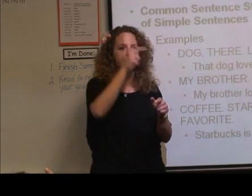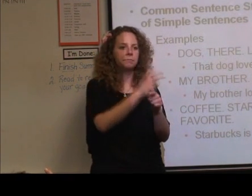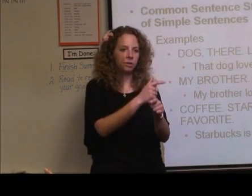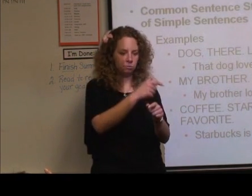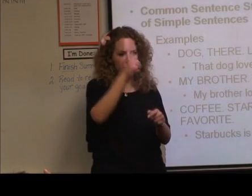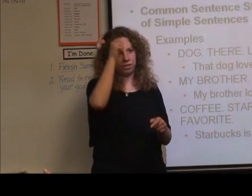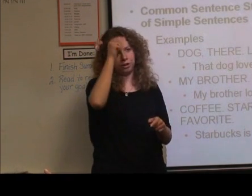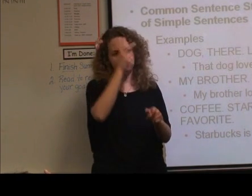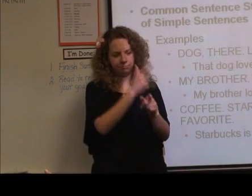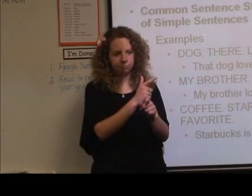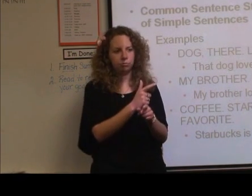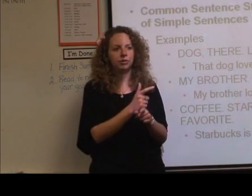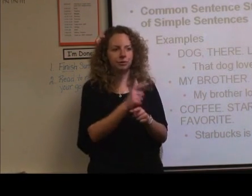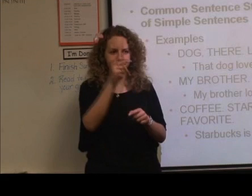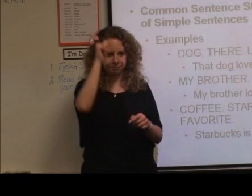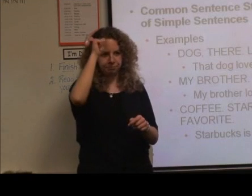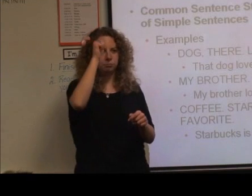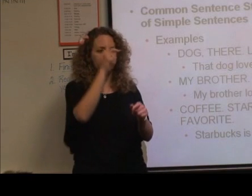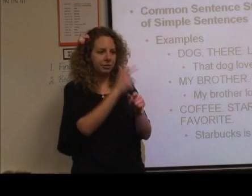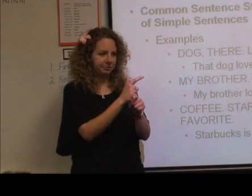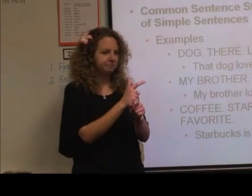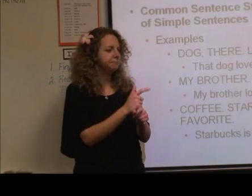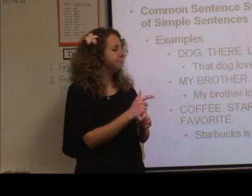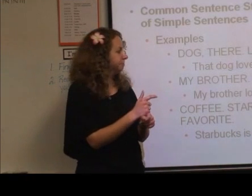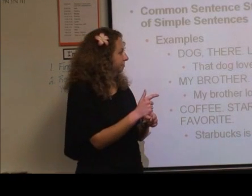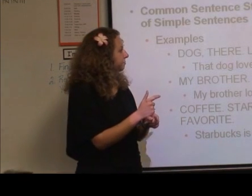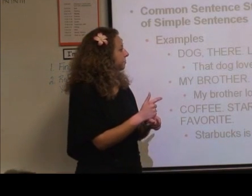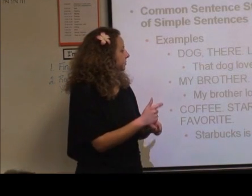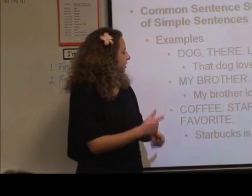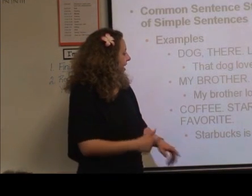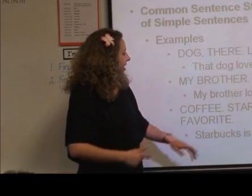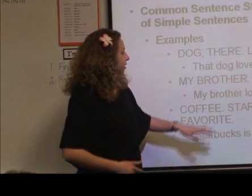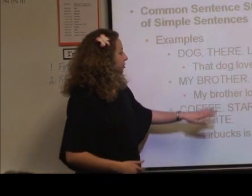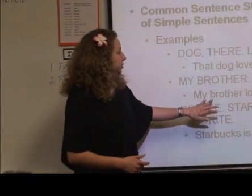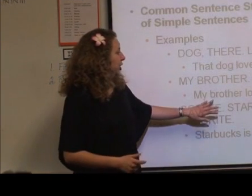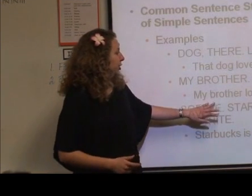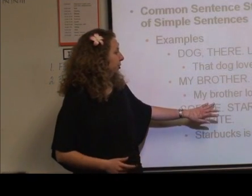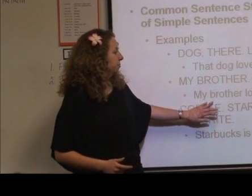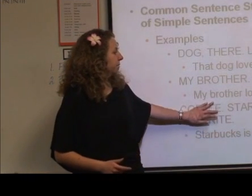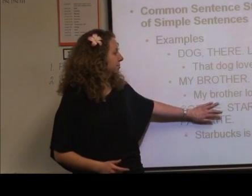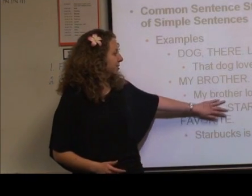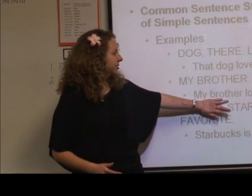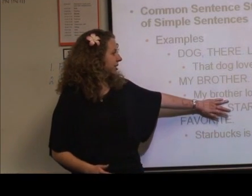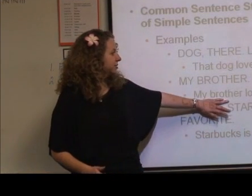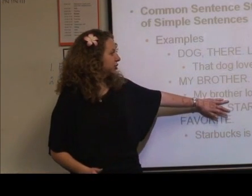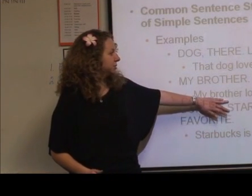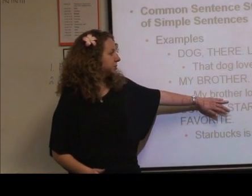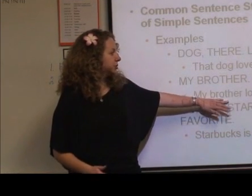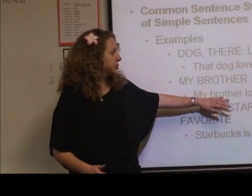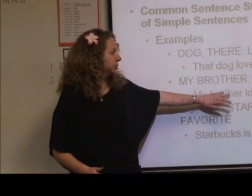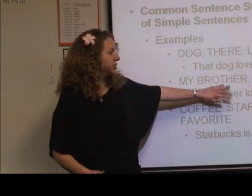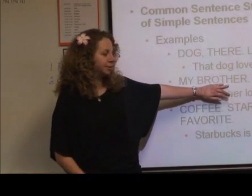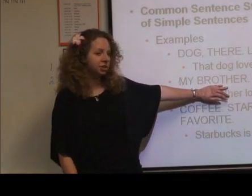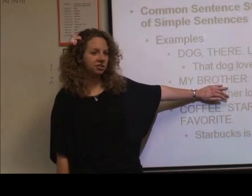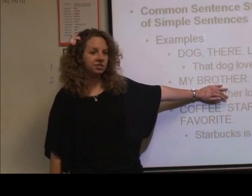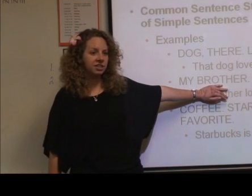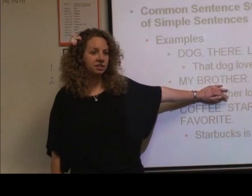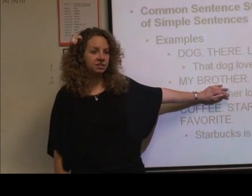up. Brother, brother, brother. Okay, so my brother loves Jeeps. So the subject of the sentence is